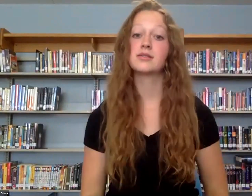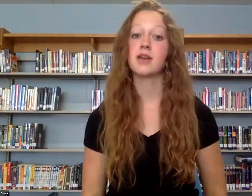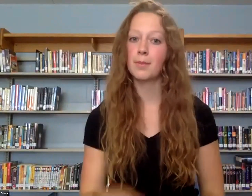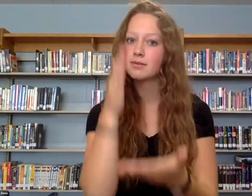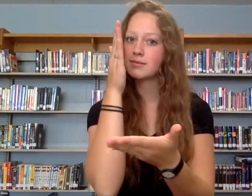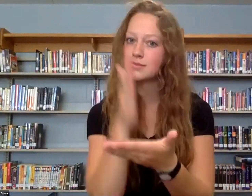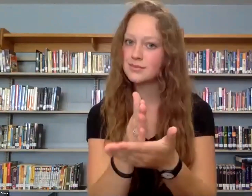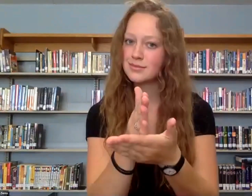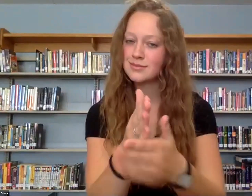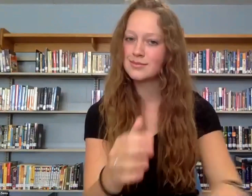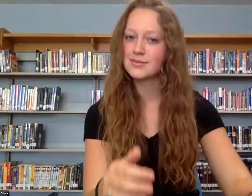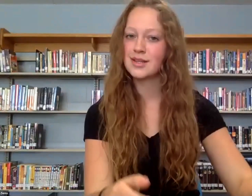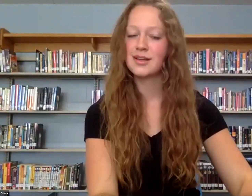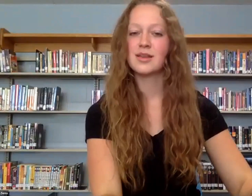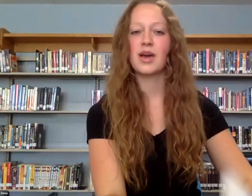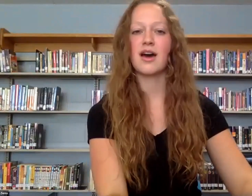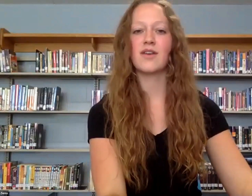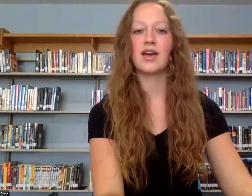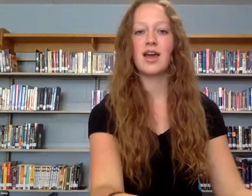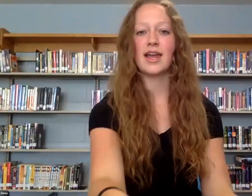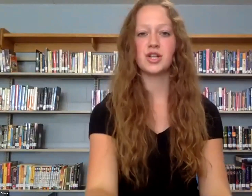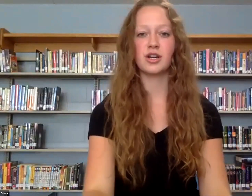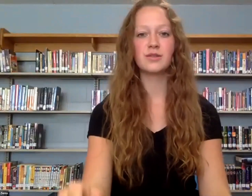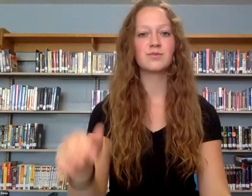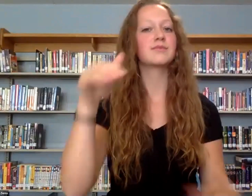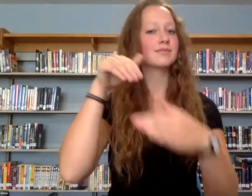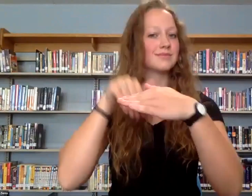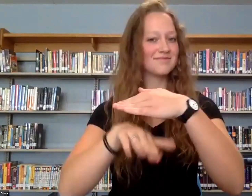stop. We have enter,